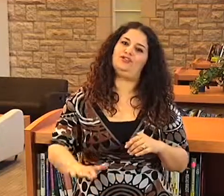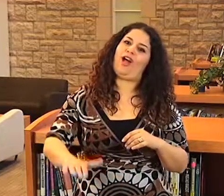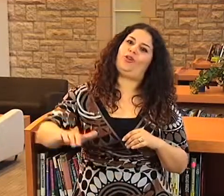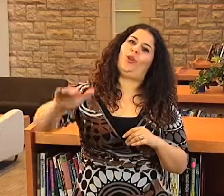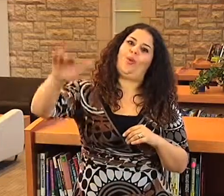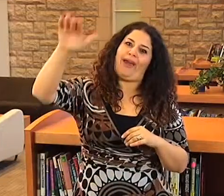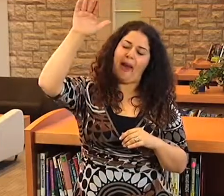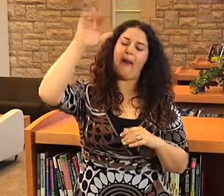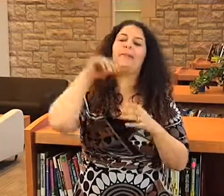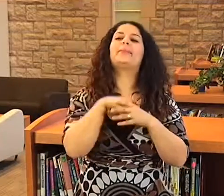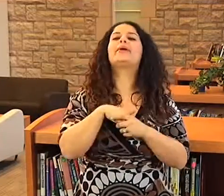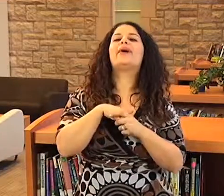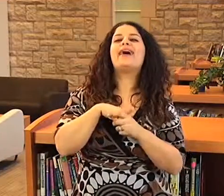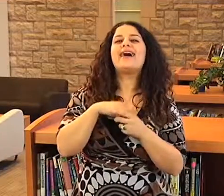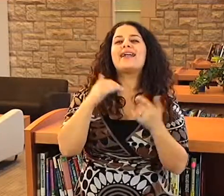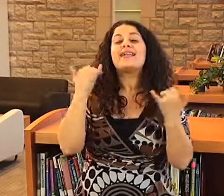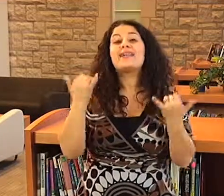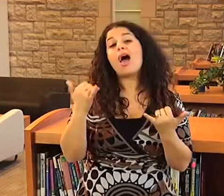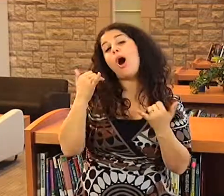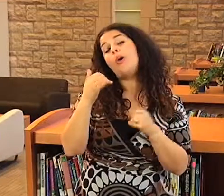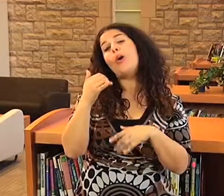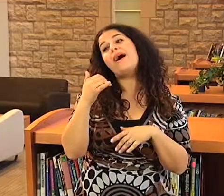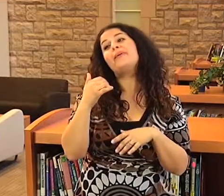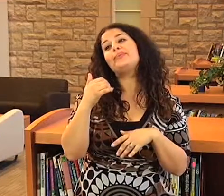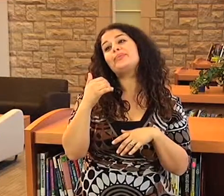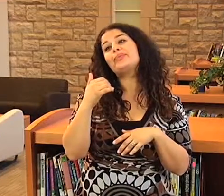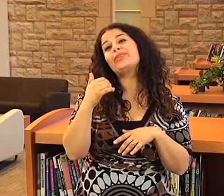bread. So while I was growing up, I learned all these things.